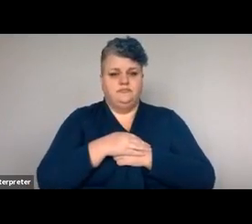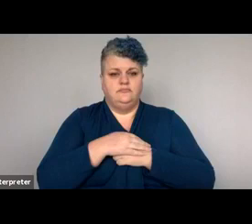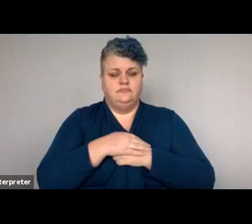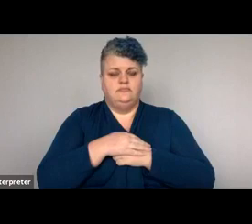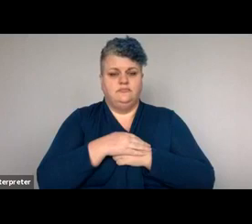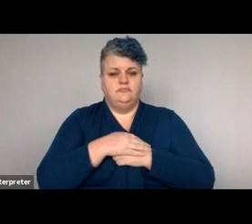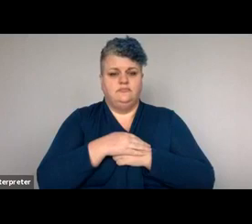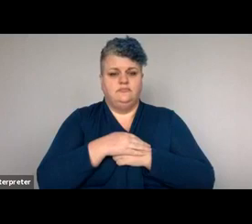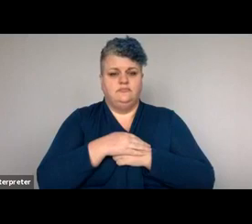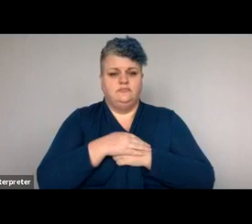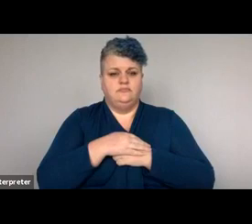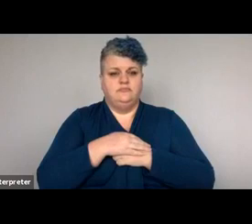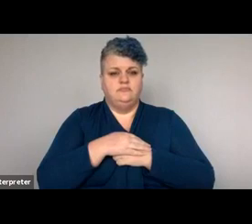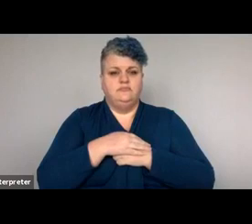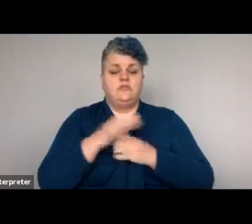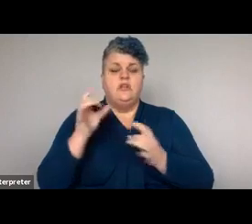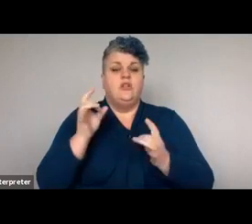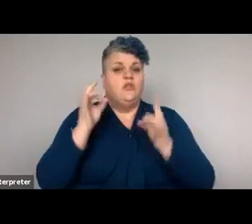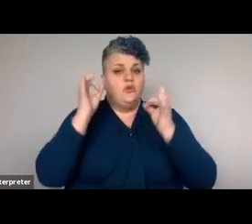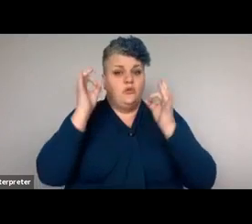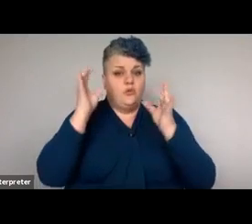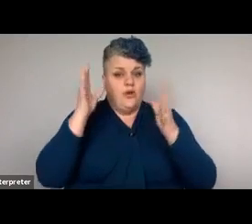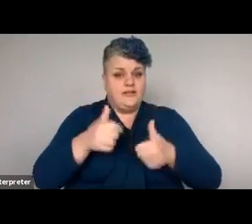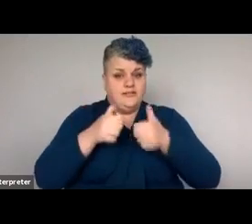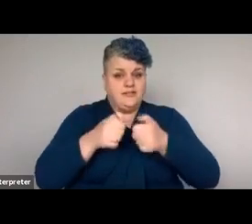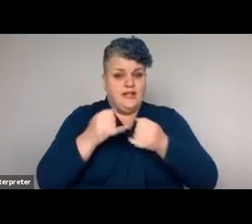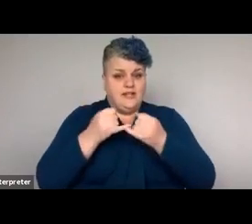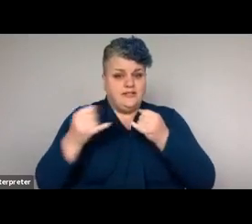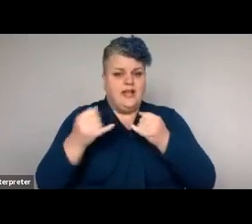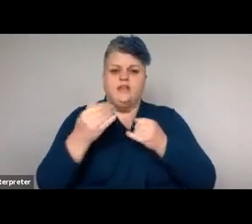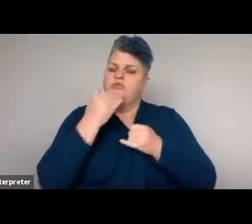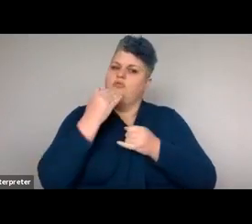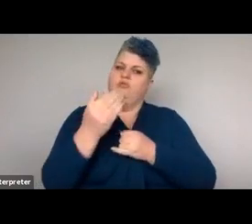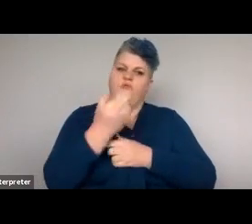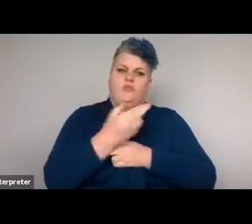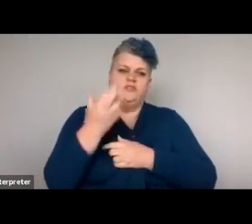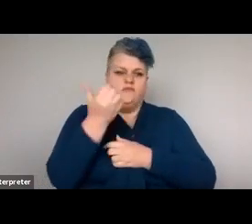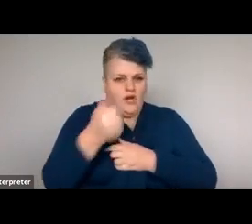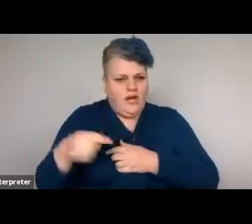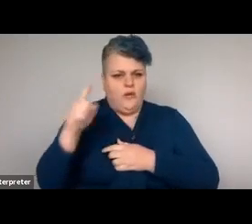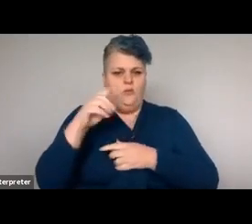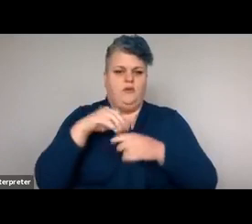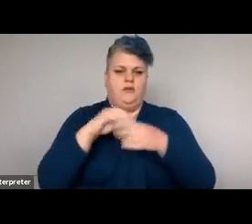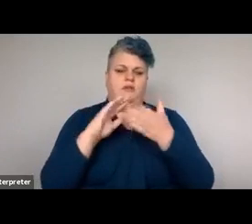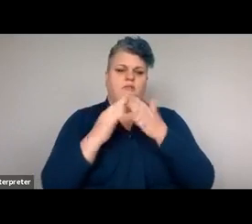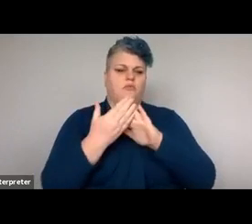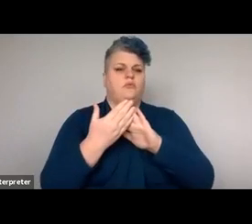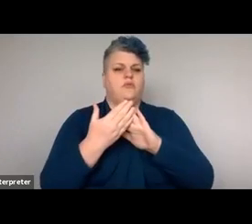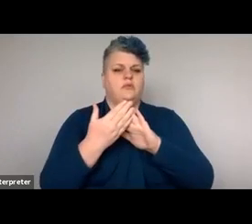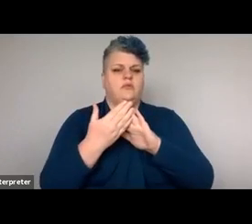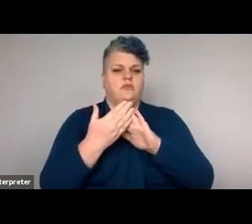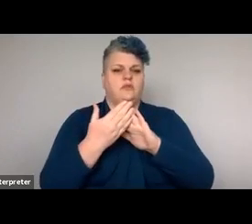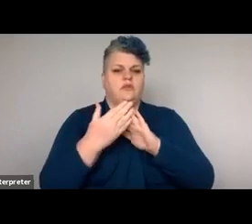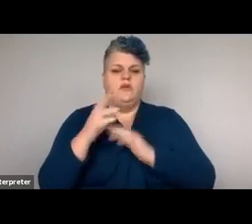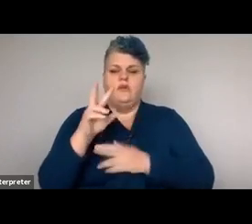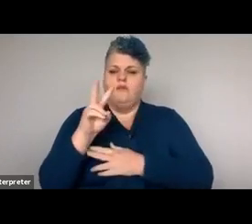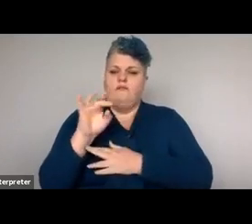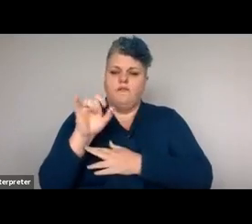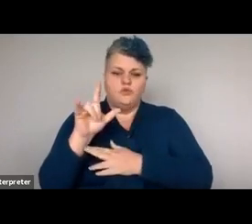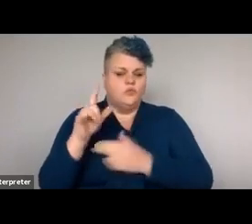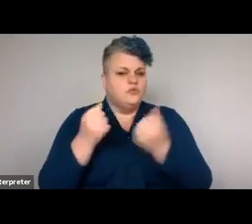The crisis text line is a great resource for anyone in the community. It is there's virtual